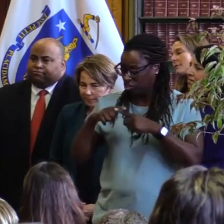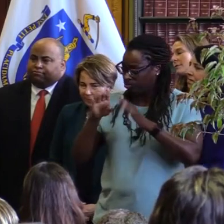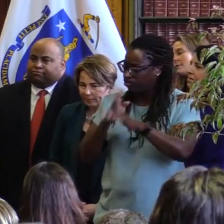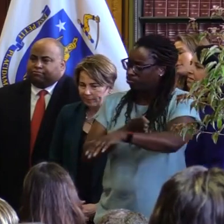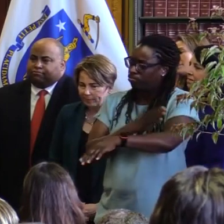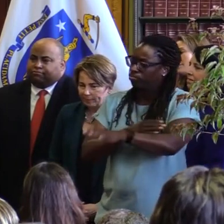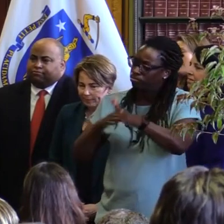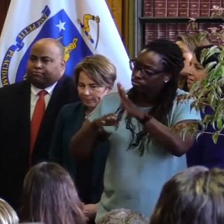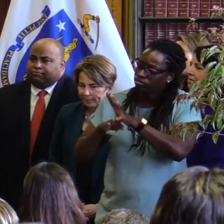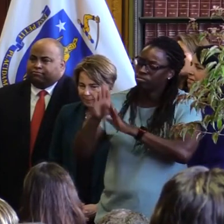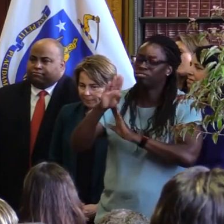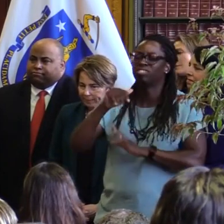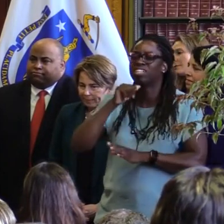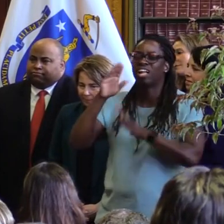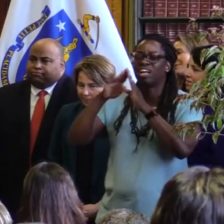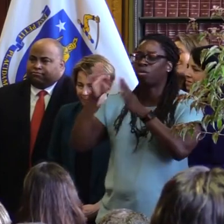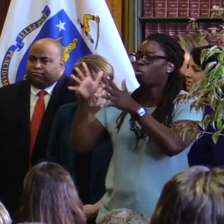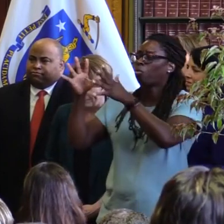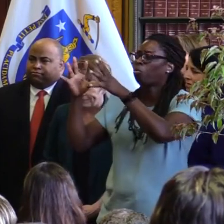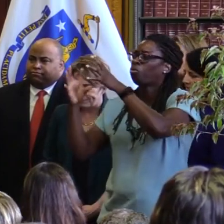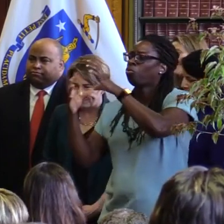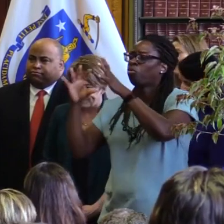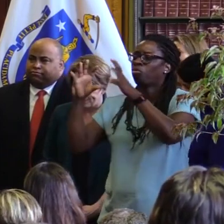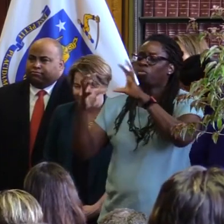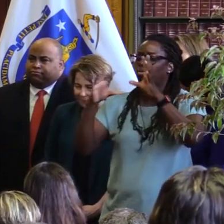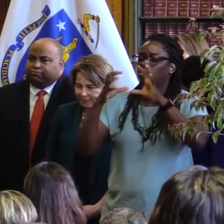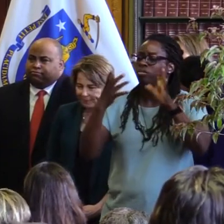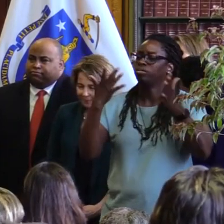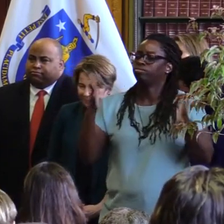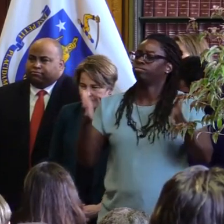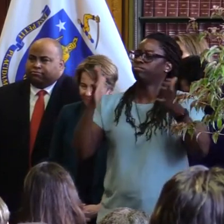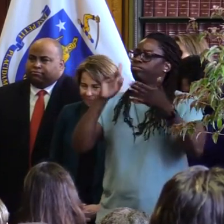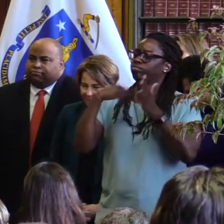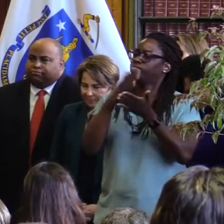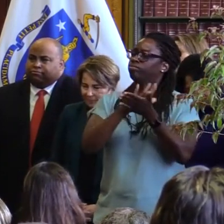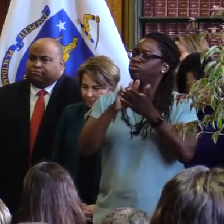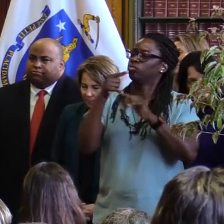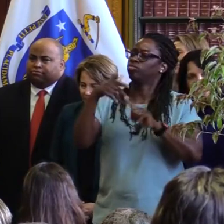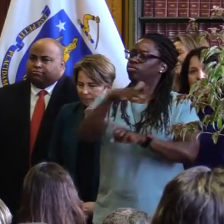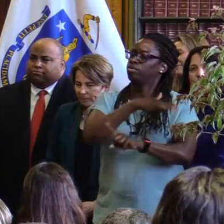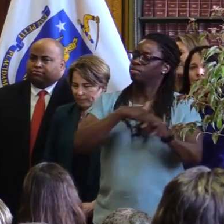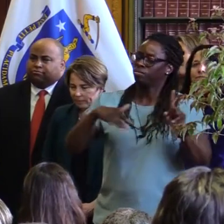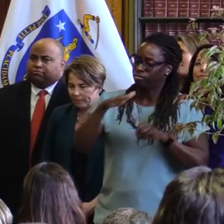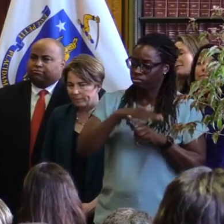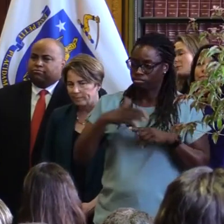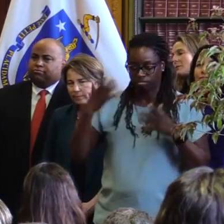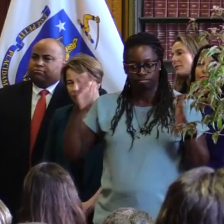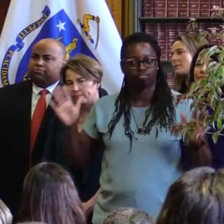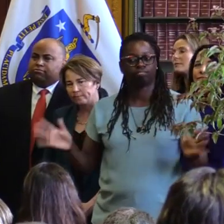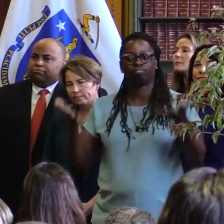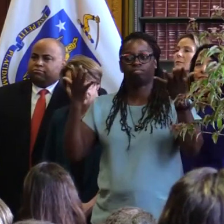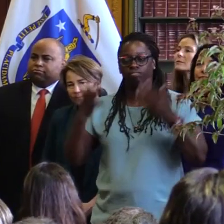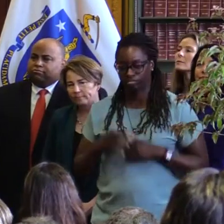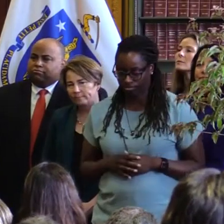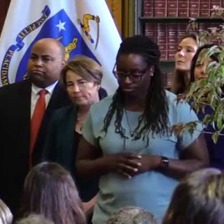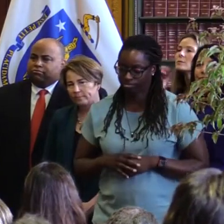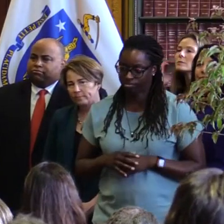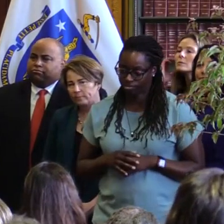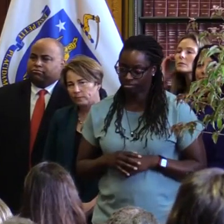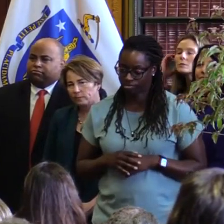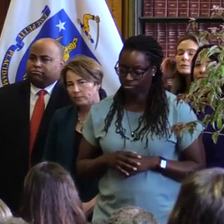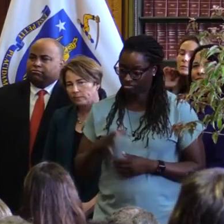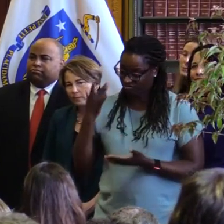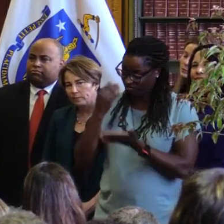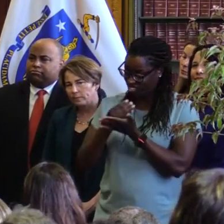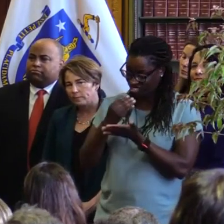a core part of the Massachusetts Climate Bank. The financing made available for resilience investments will make